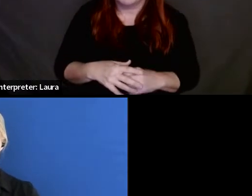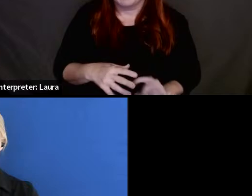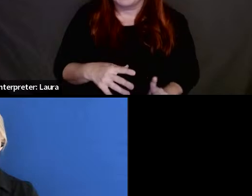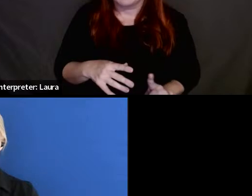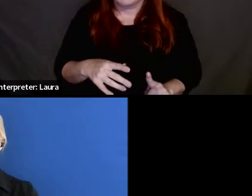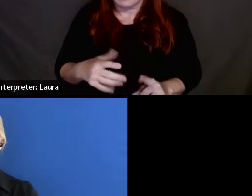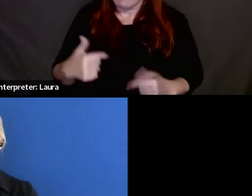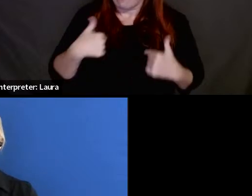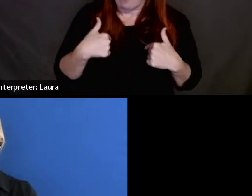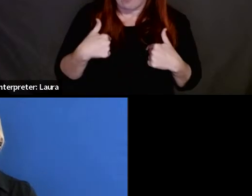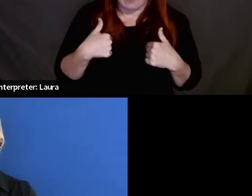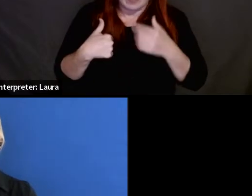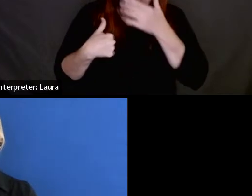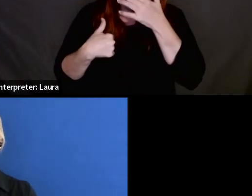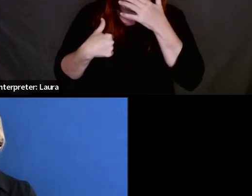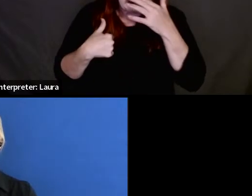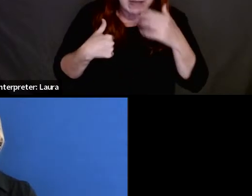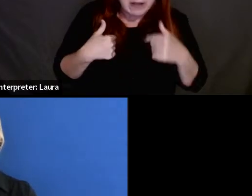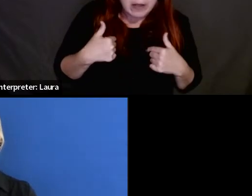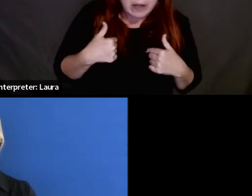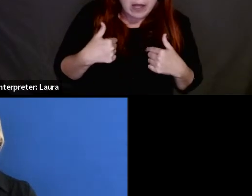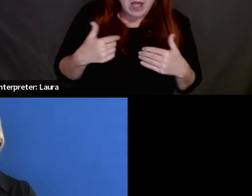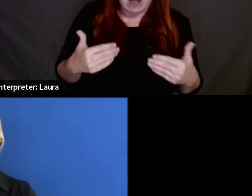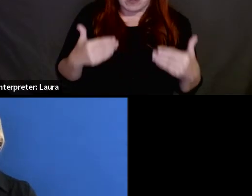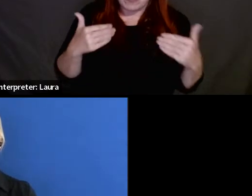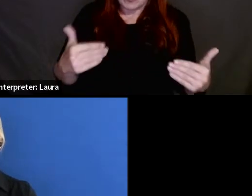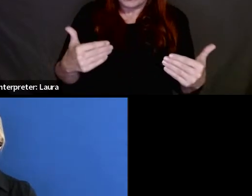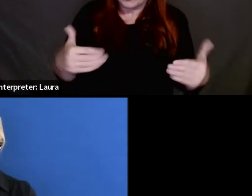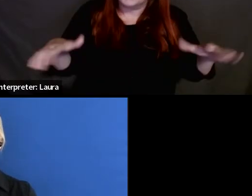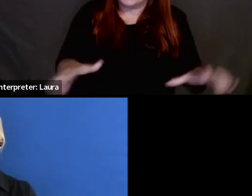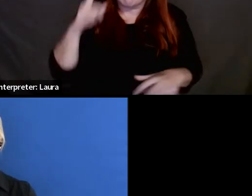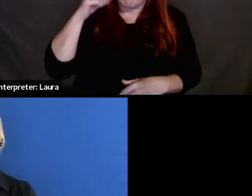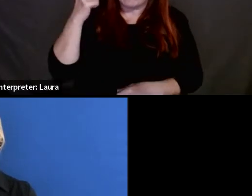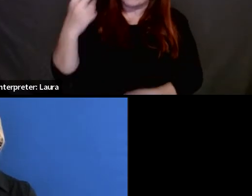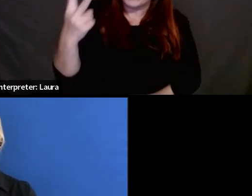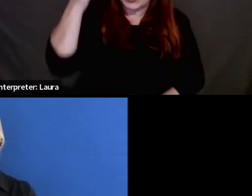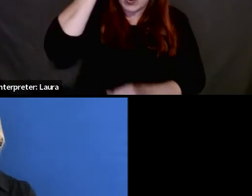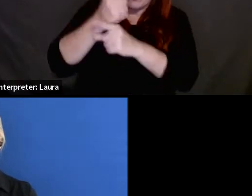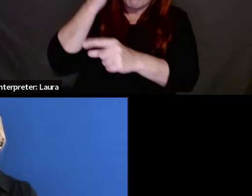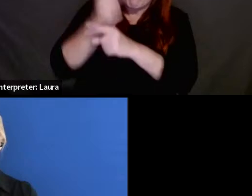So I'm doing this for my two brothers. My two brothers